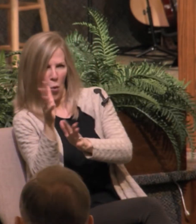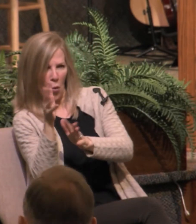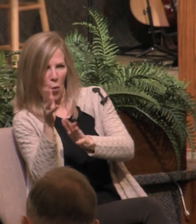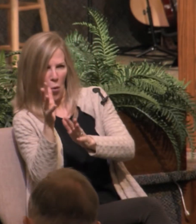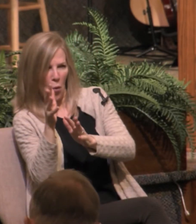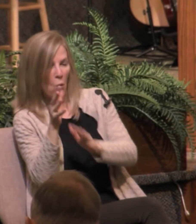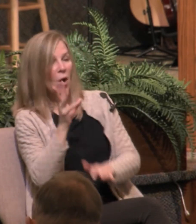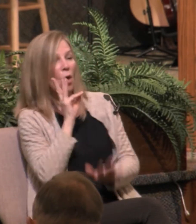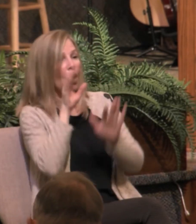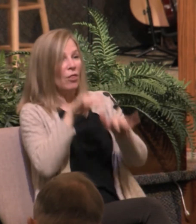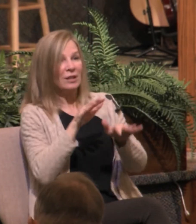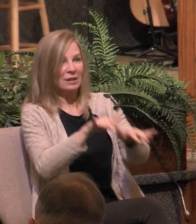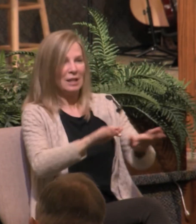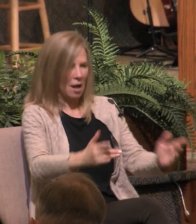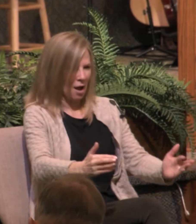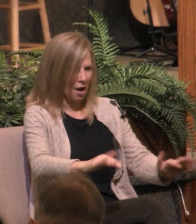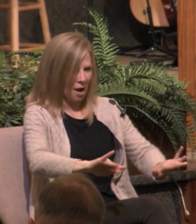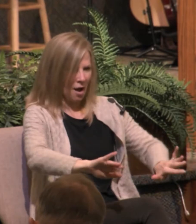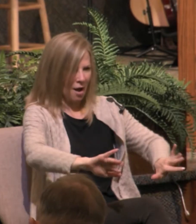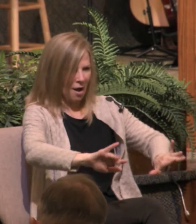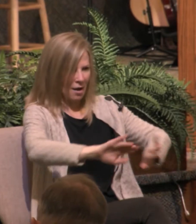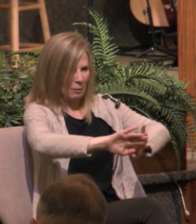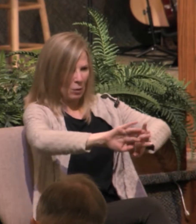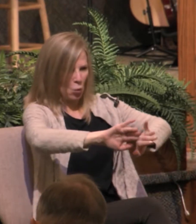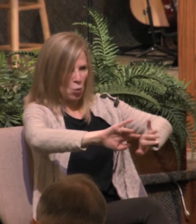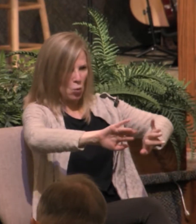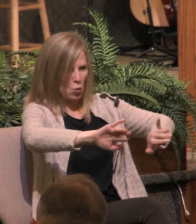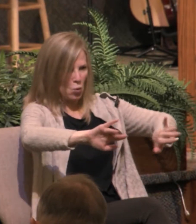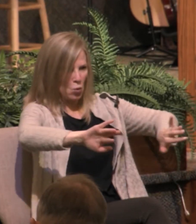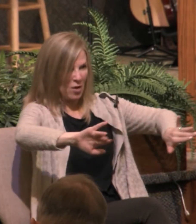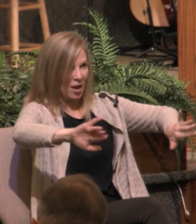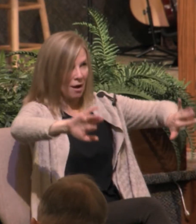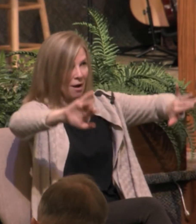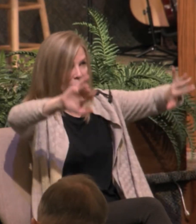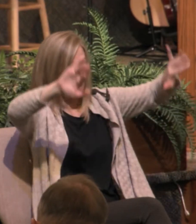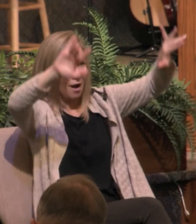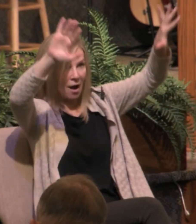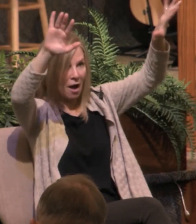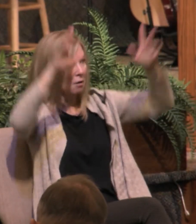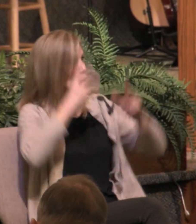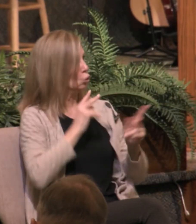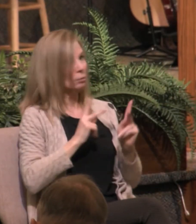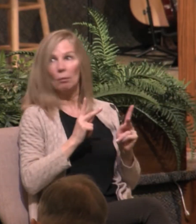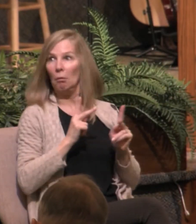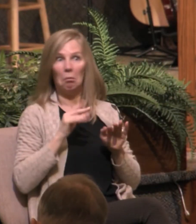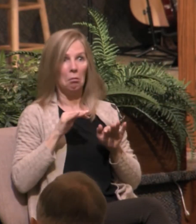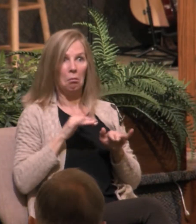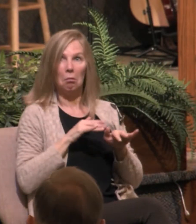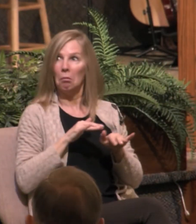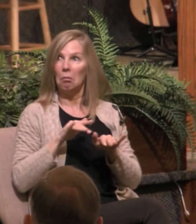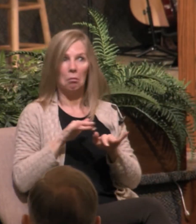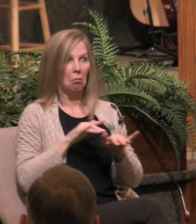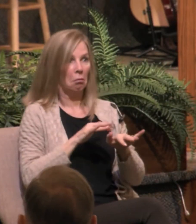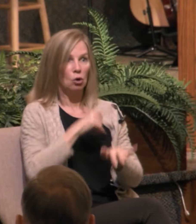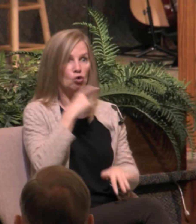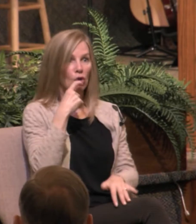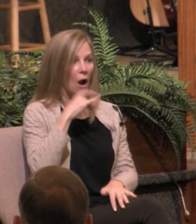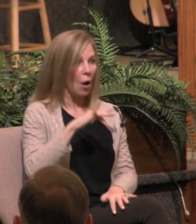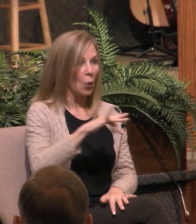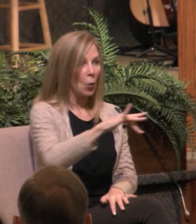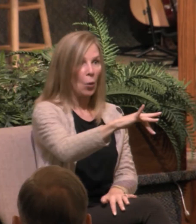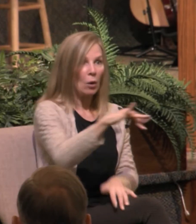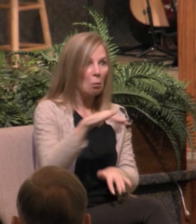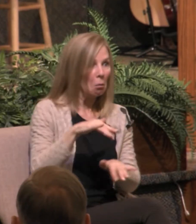sea into the dry land, so the waters were divided. Verse 22, the sons of Israel went through the midst of the sea on the dry land, and